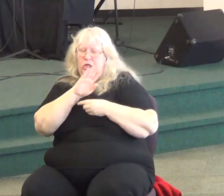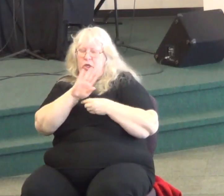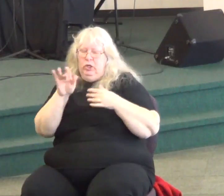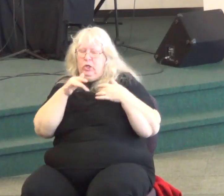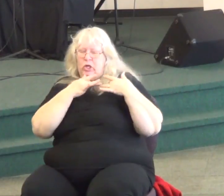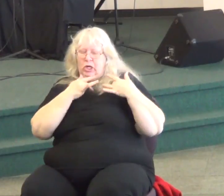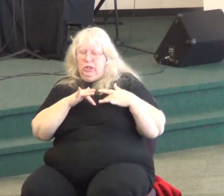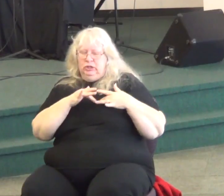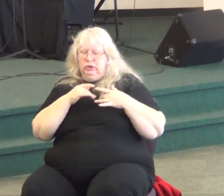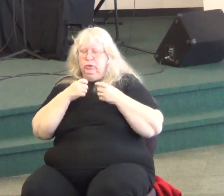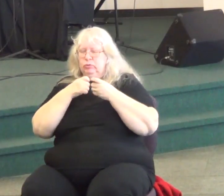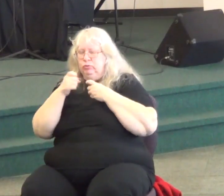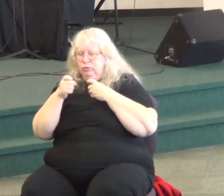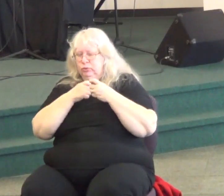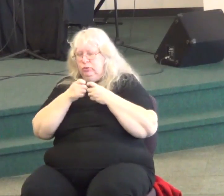to be Lord of your life.